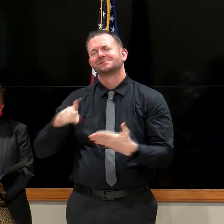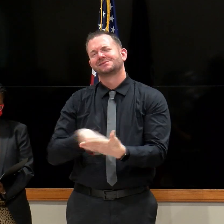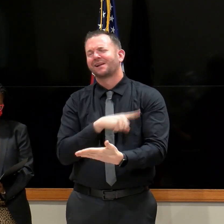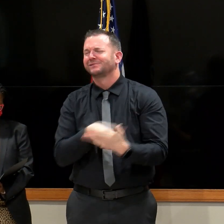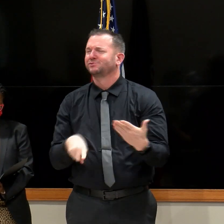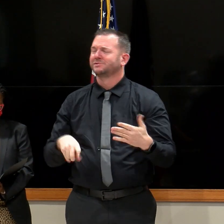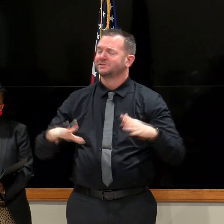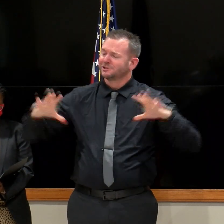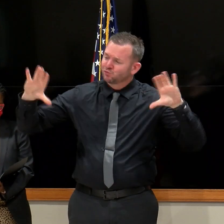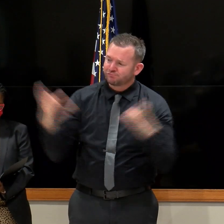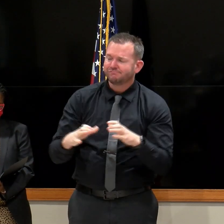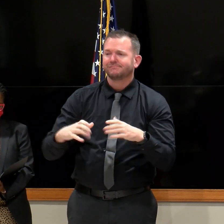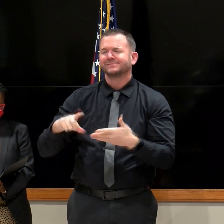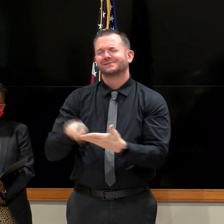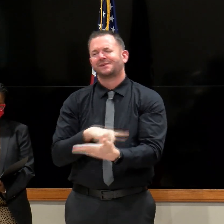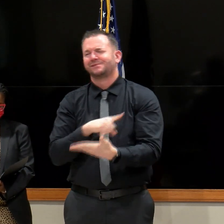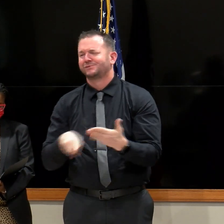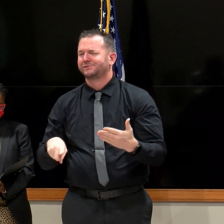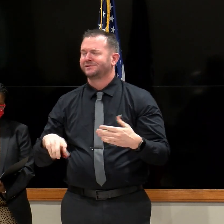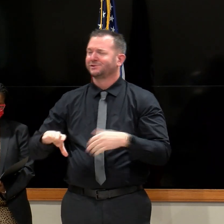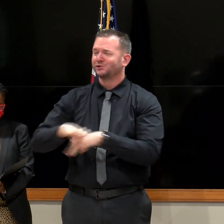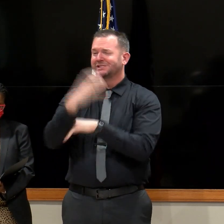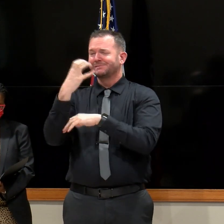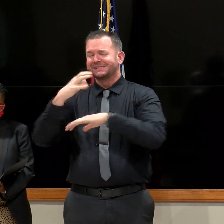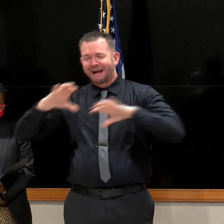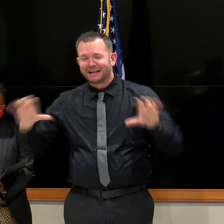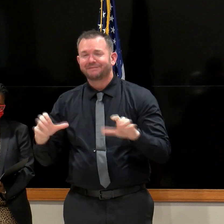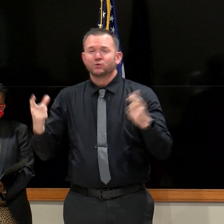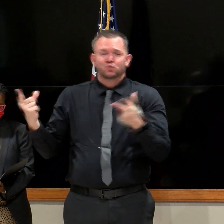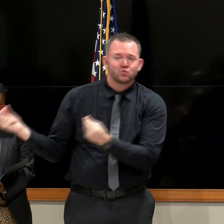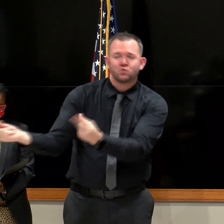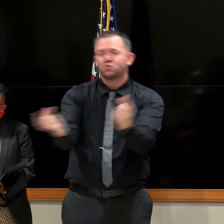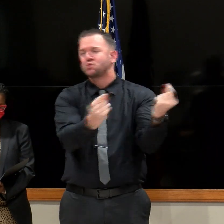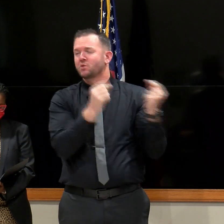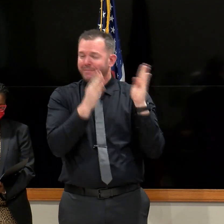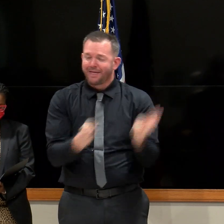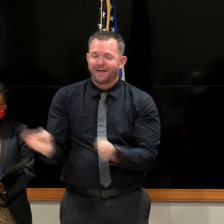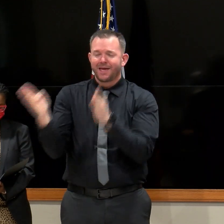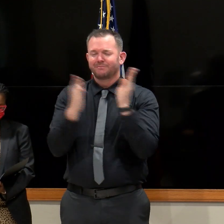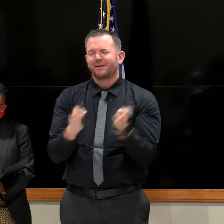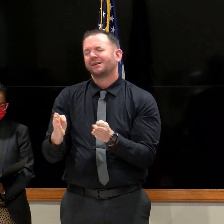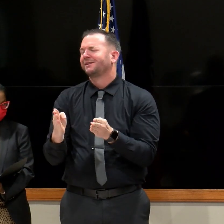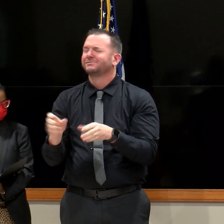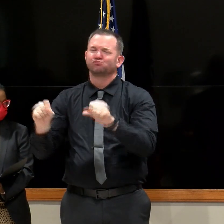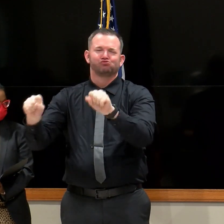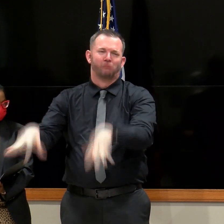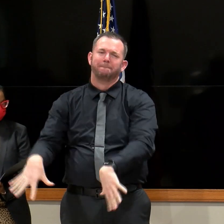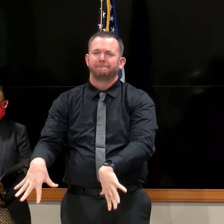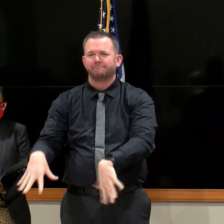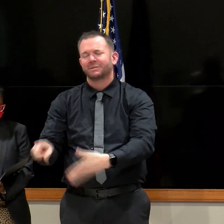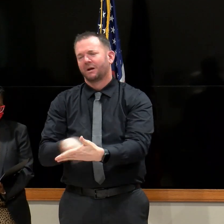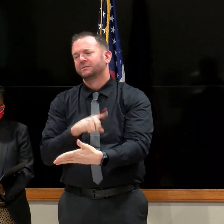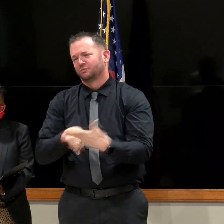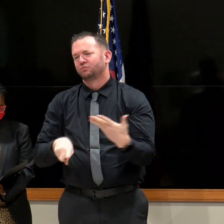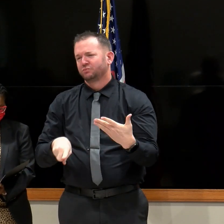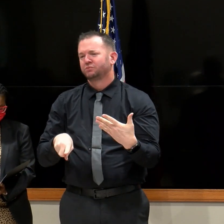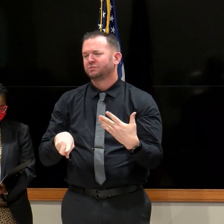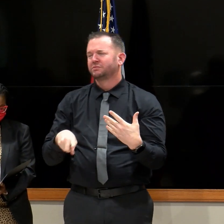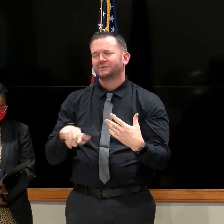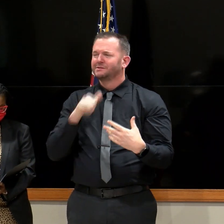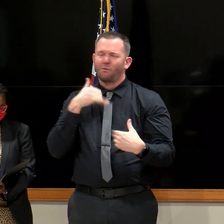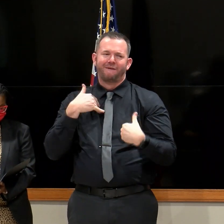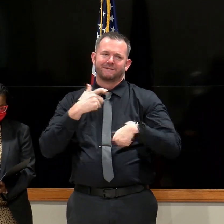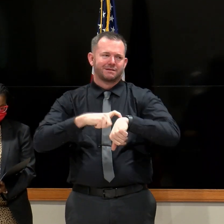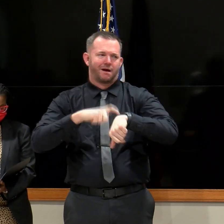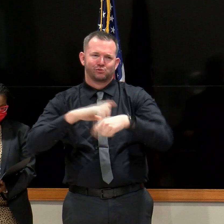receptions, activities that people may have planned, and saying this is not the time to do it. And